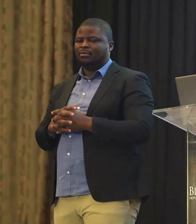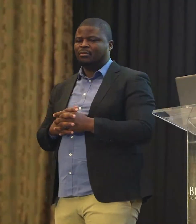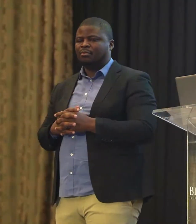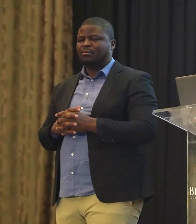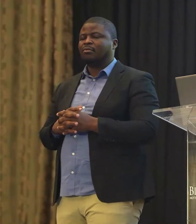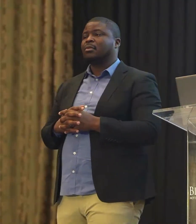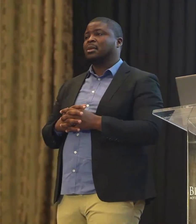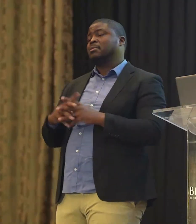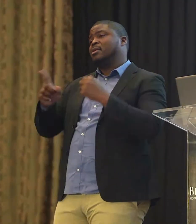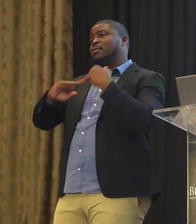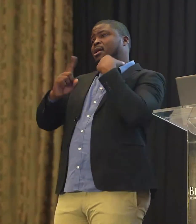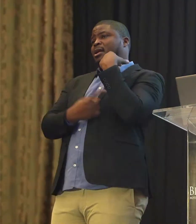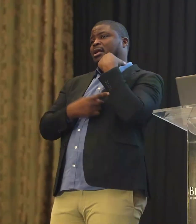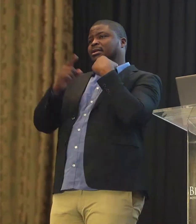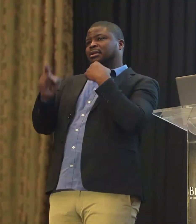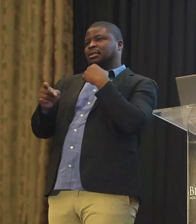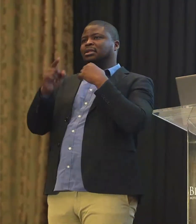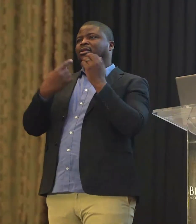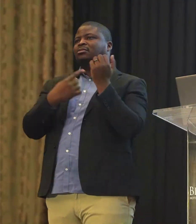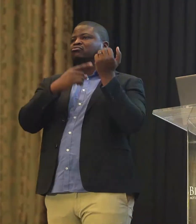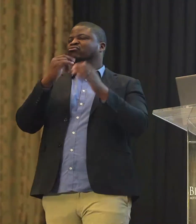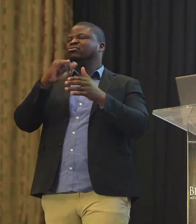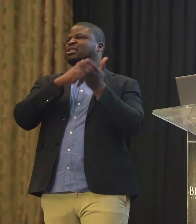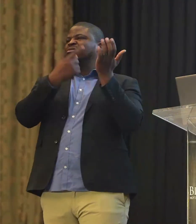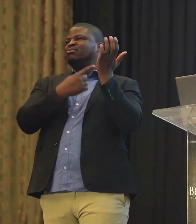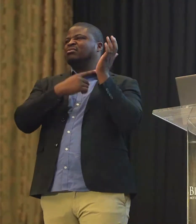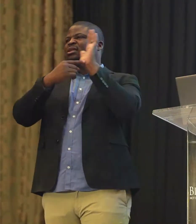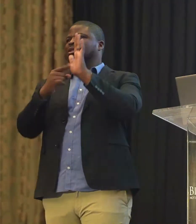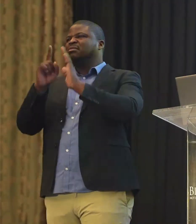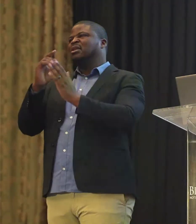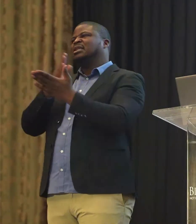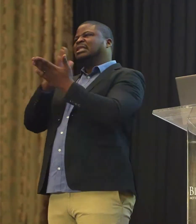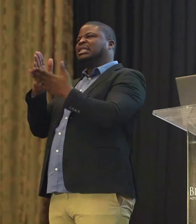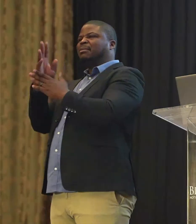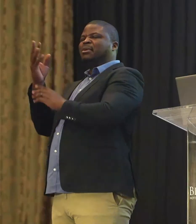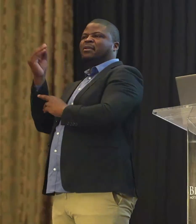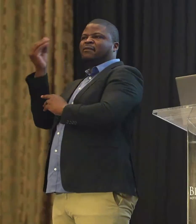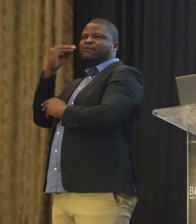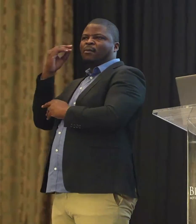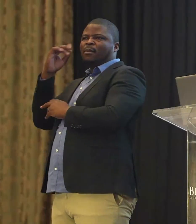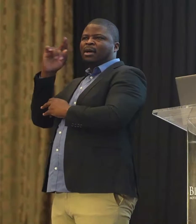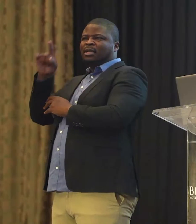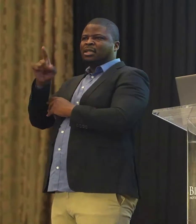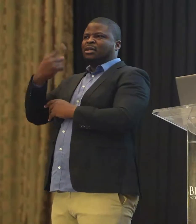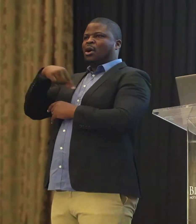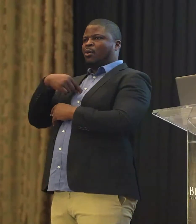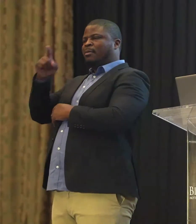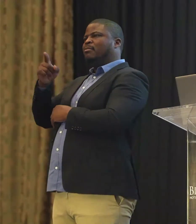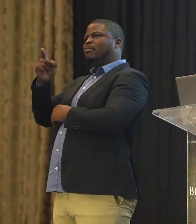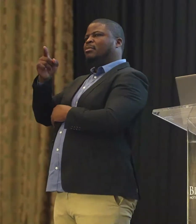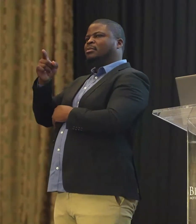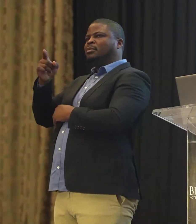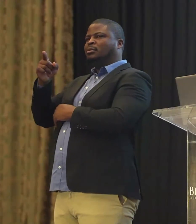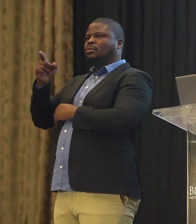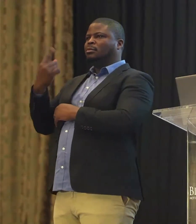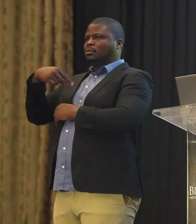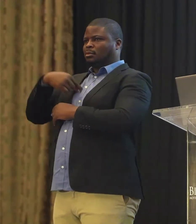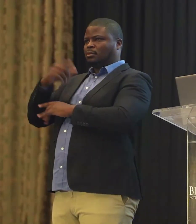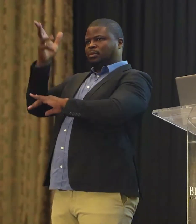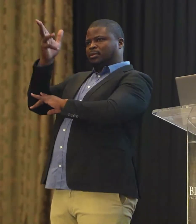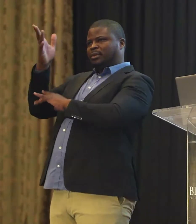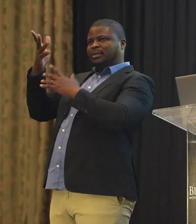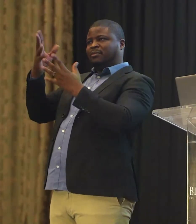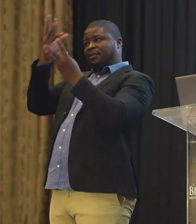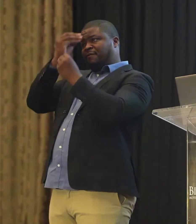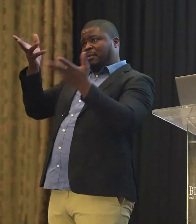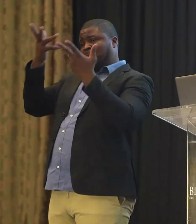just to highlight some information gaps. I think we've also spoken about the fact that, you know, we don't have a national system in the country